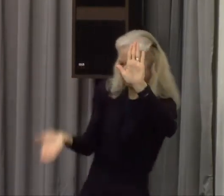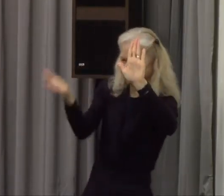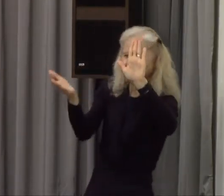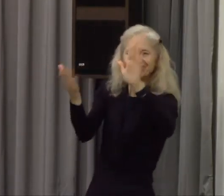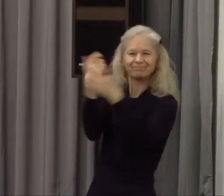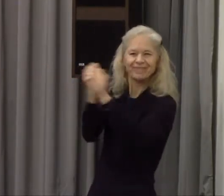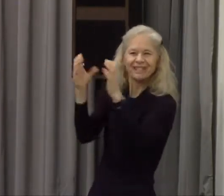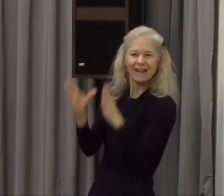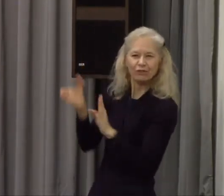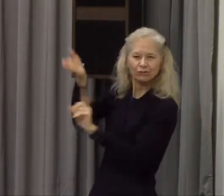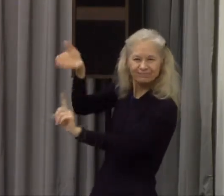him.